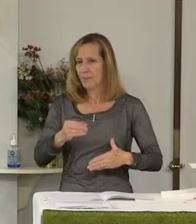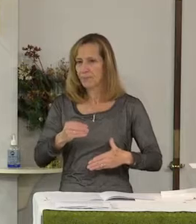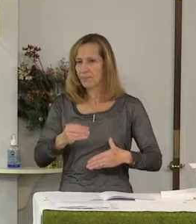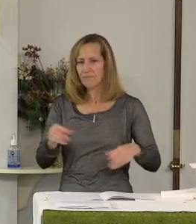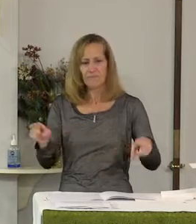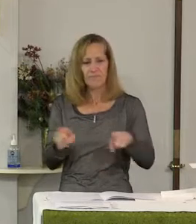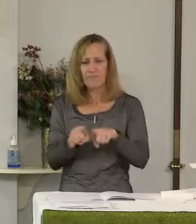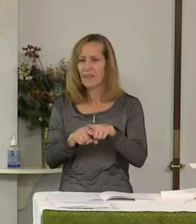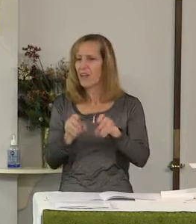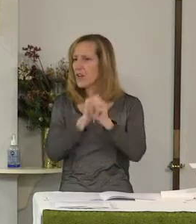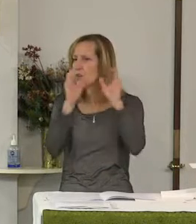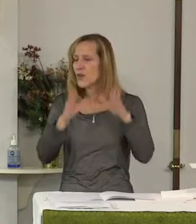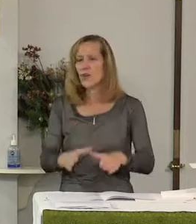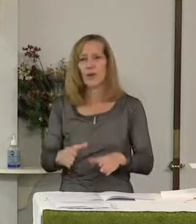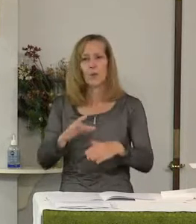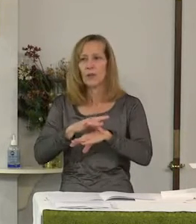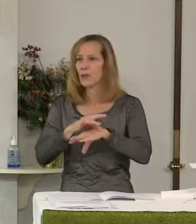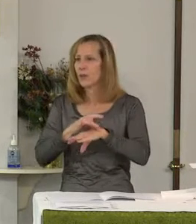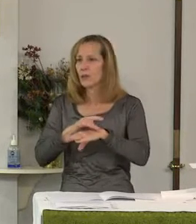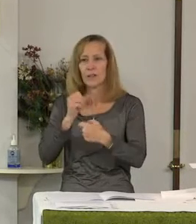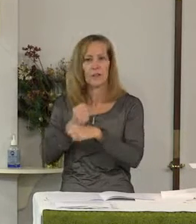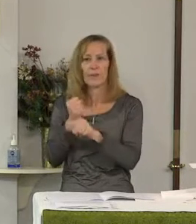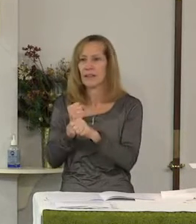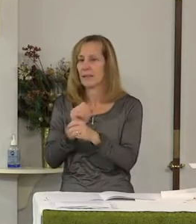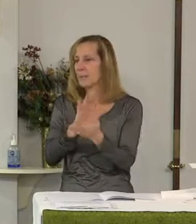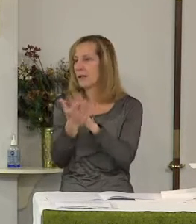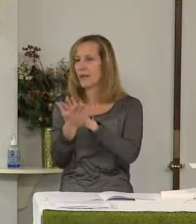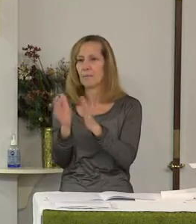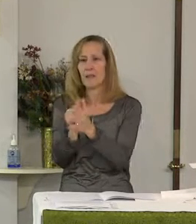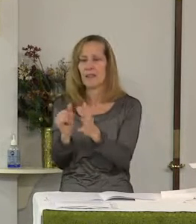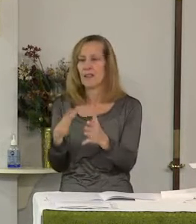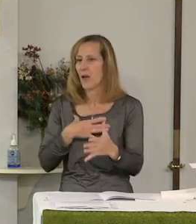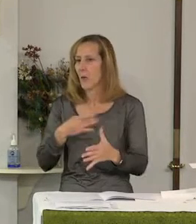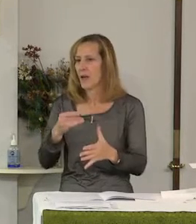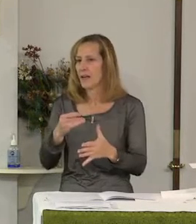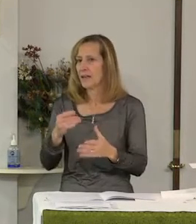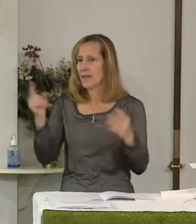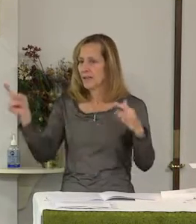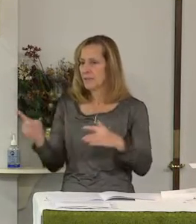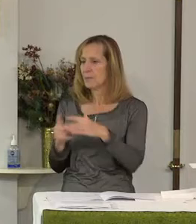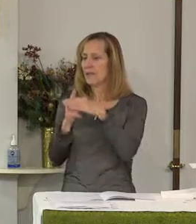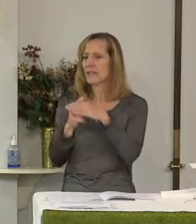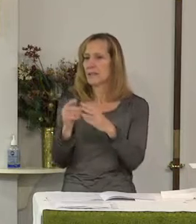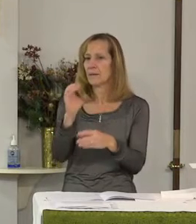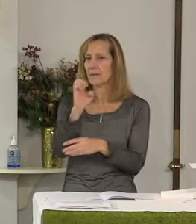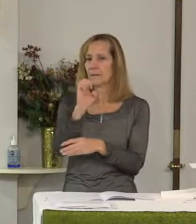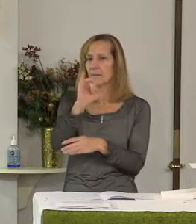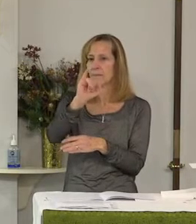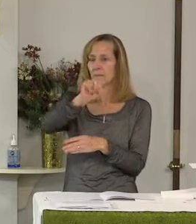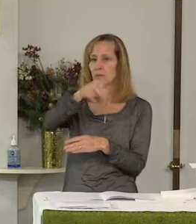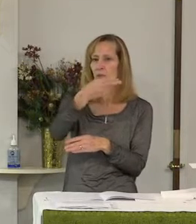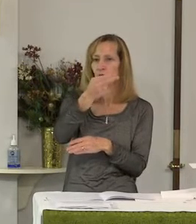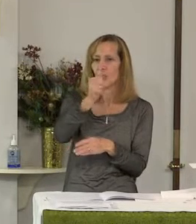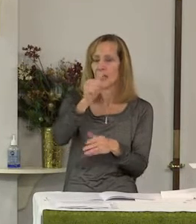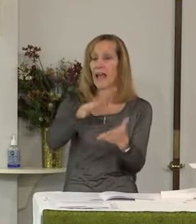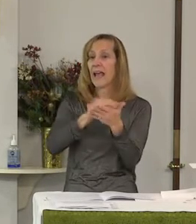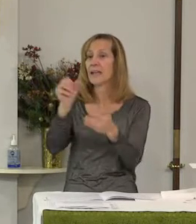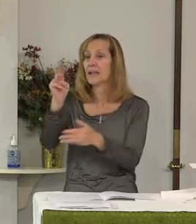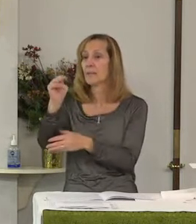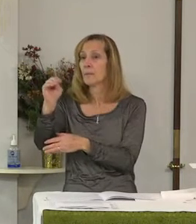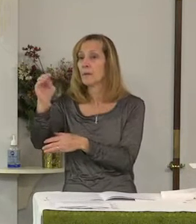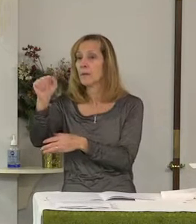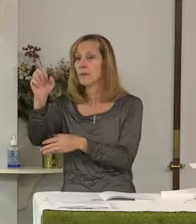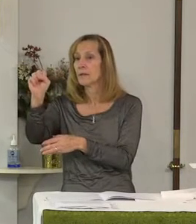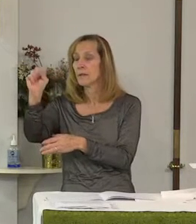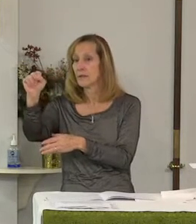such as no one on earth could bleach them. And there appeared to them Elijah with Moses, who were